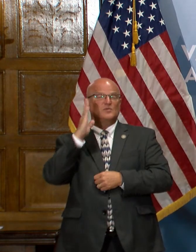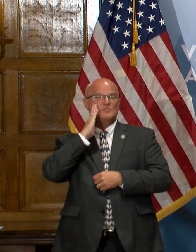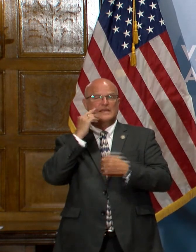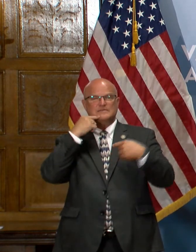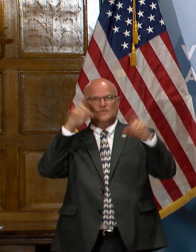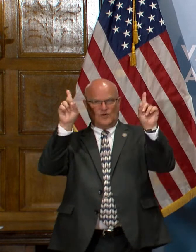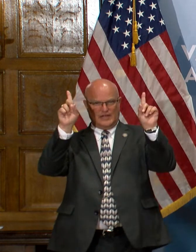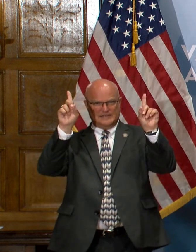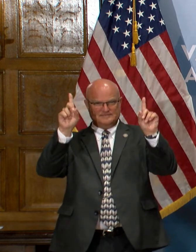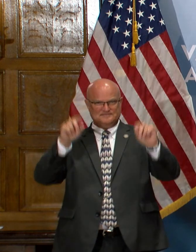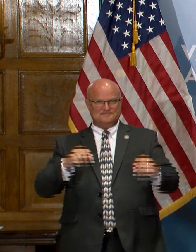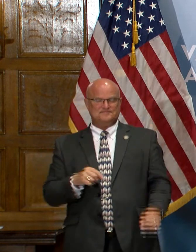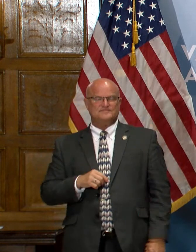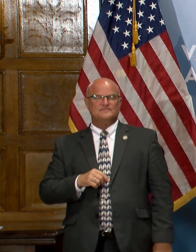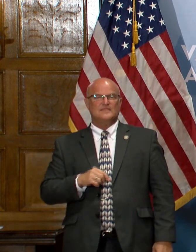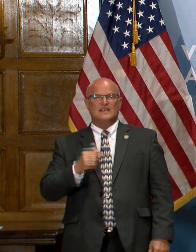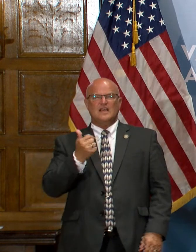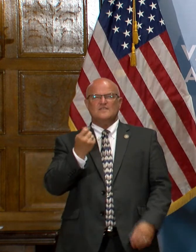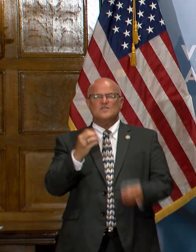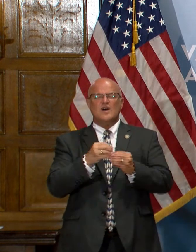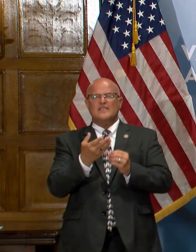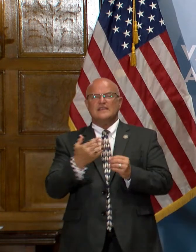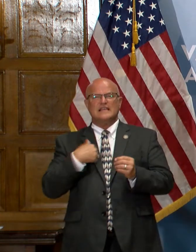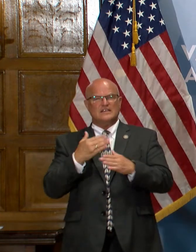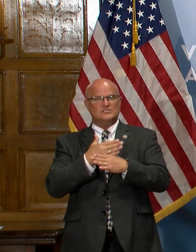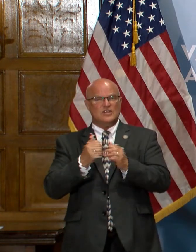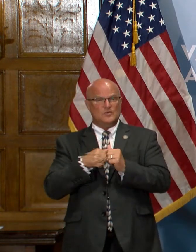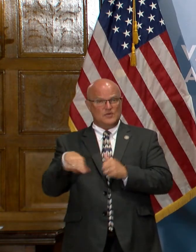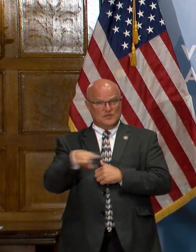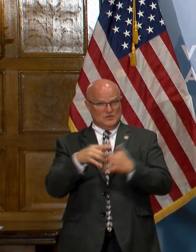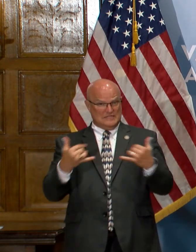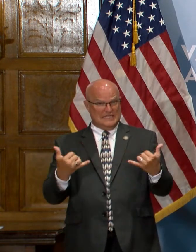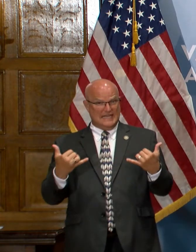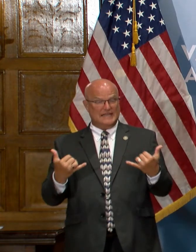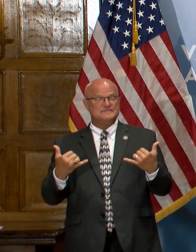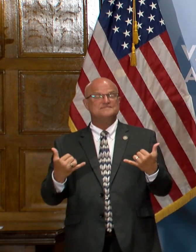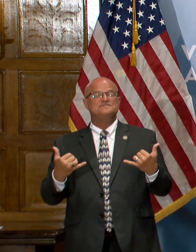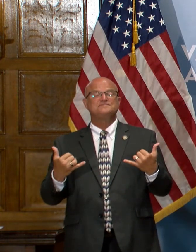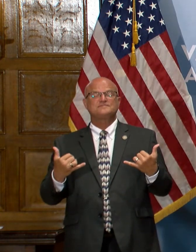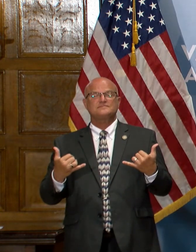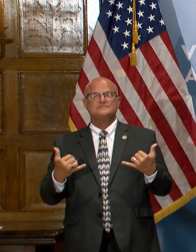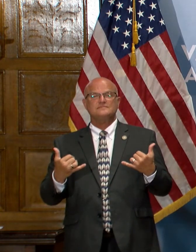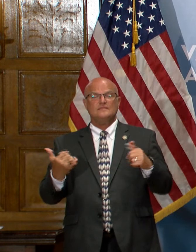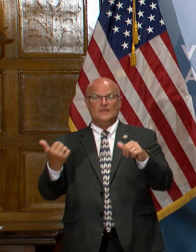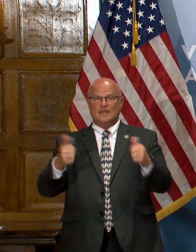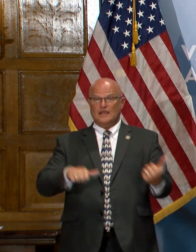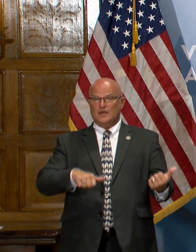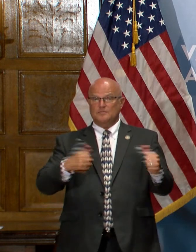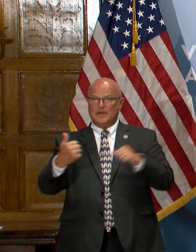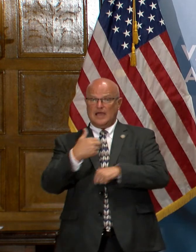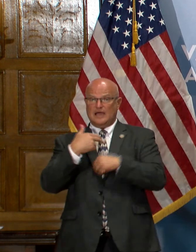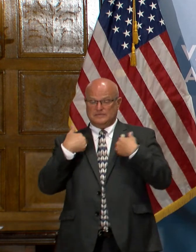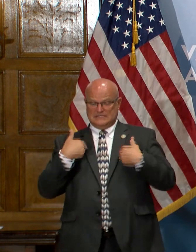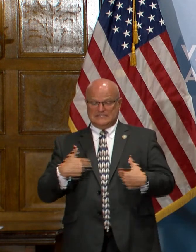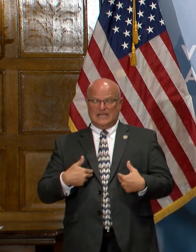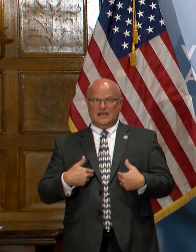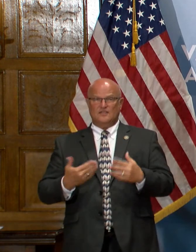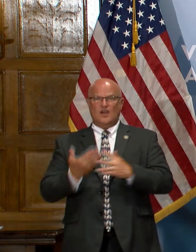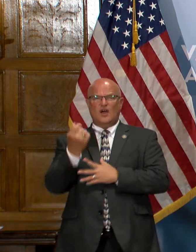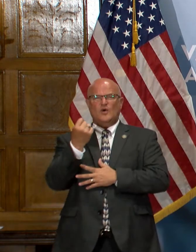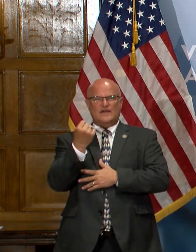work. A couple of other notes I just share with you today. At Baptist Health, throughout our 11